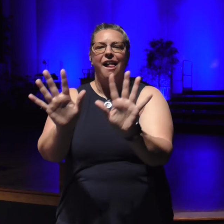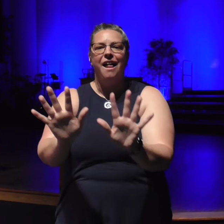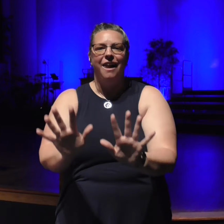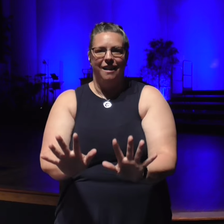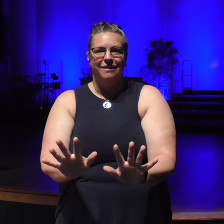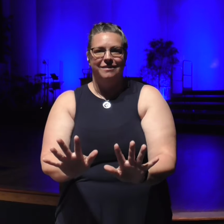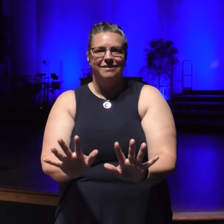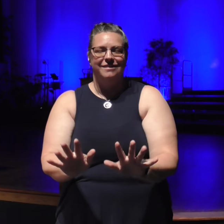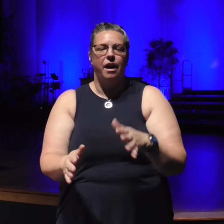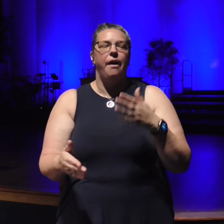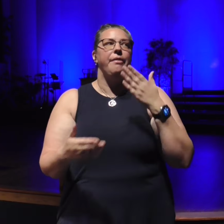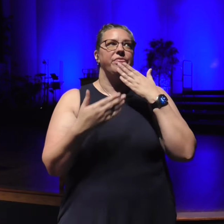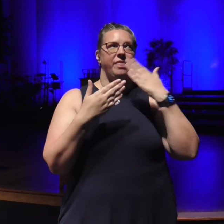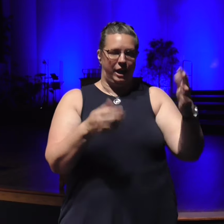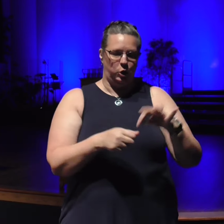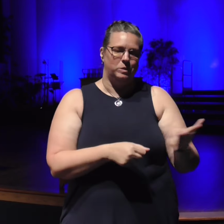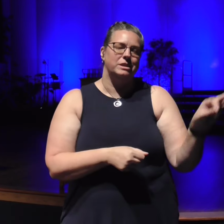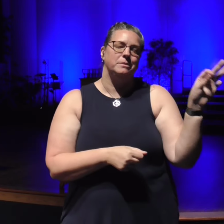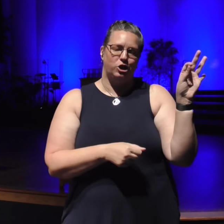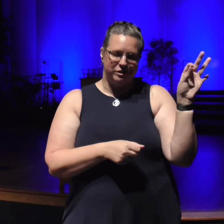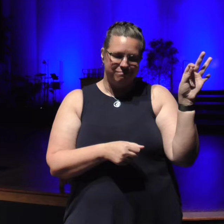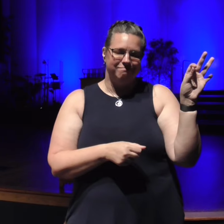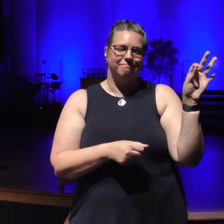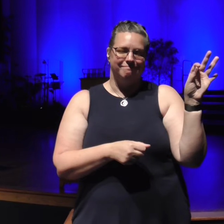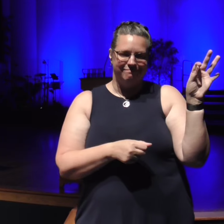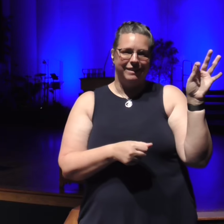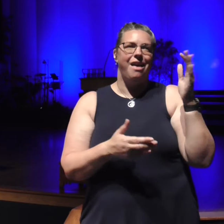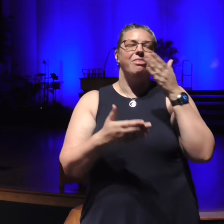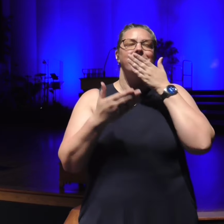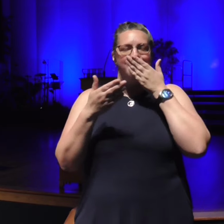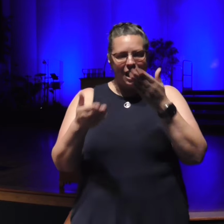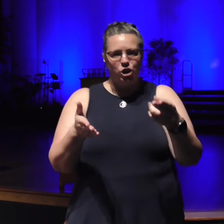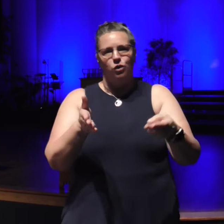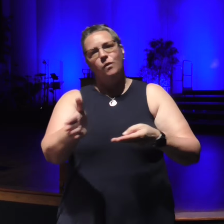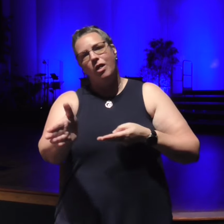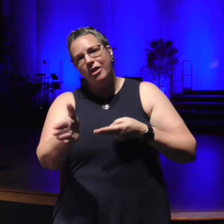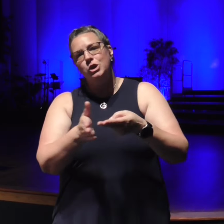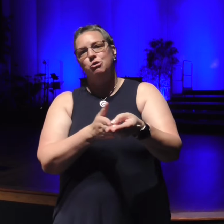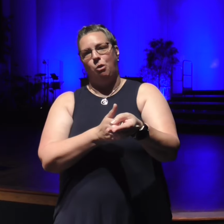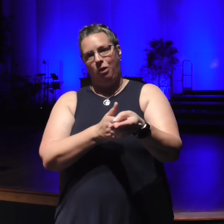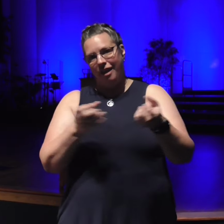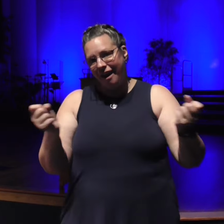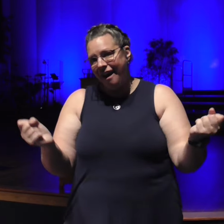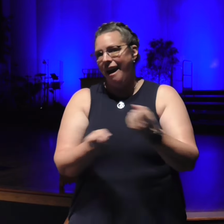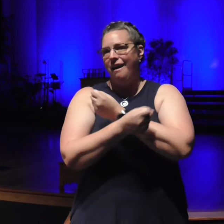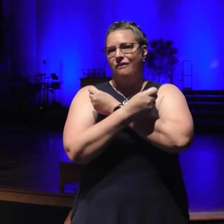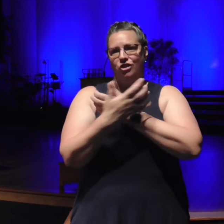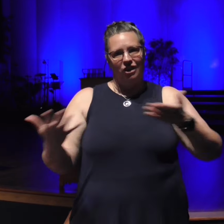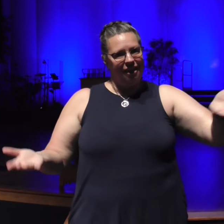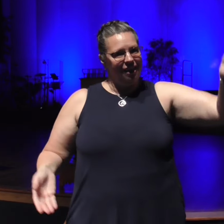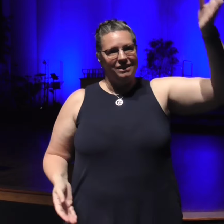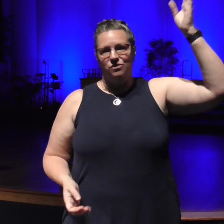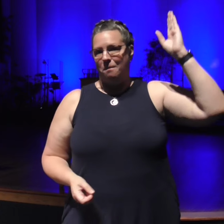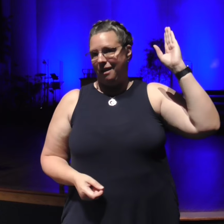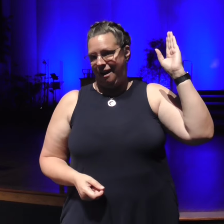Thank you, Spirit. Thank you for this truth that all is God